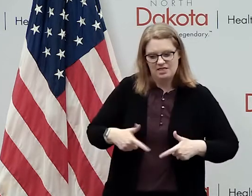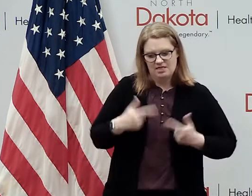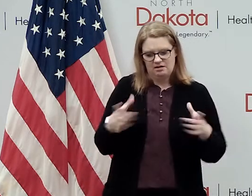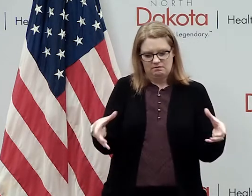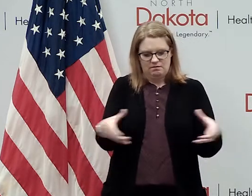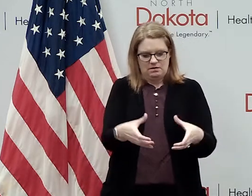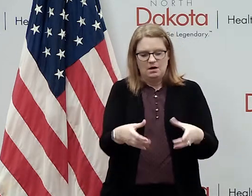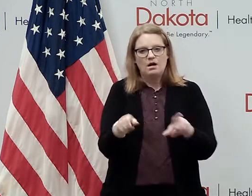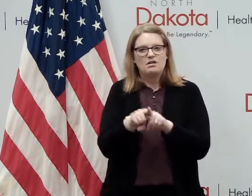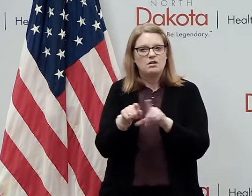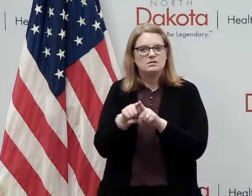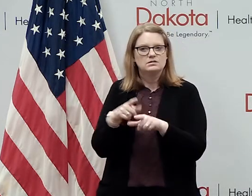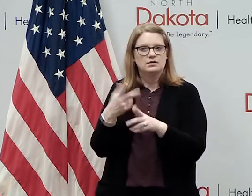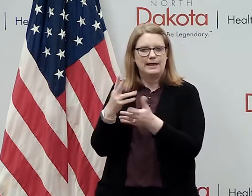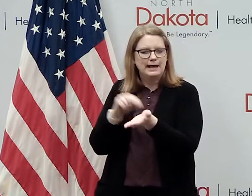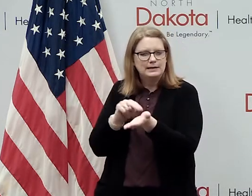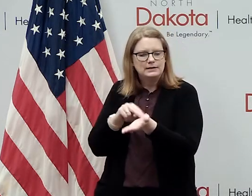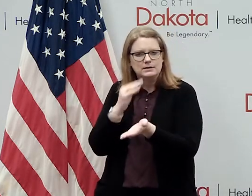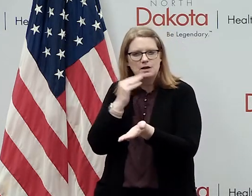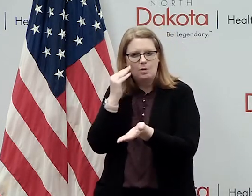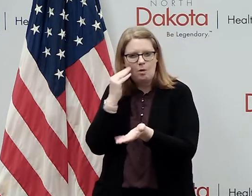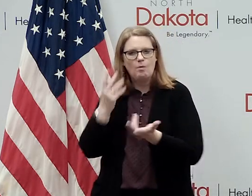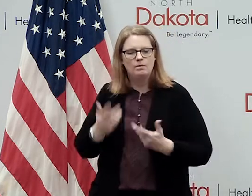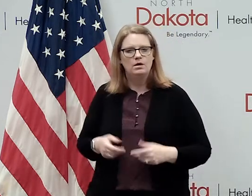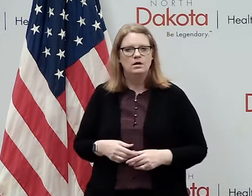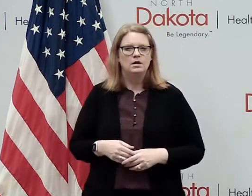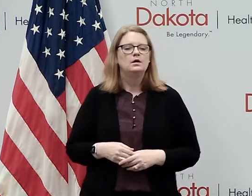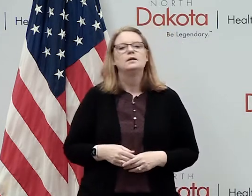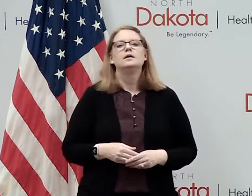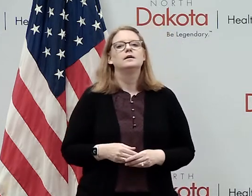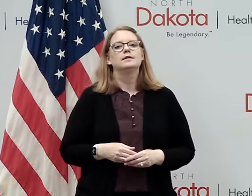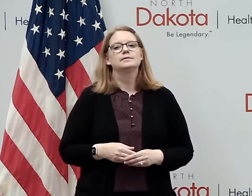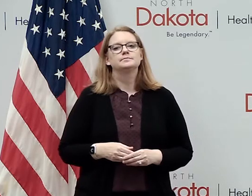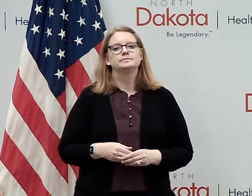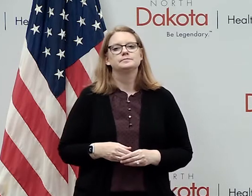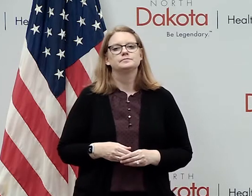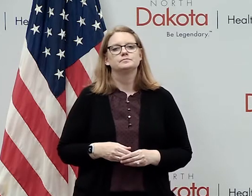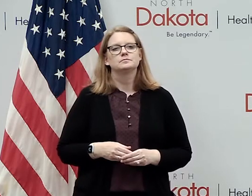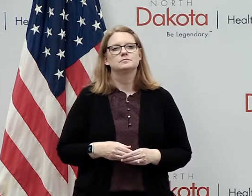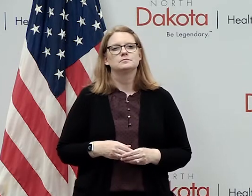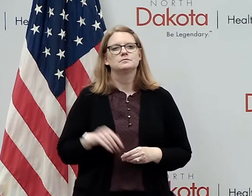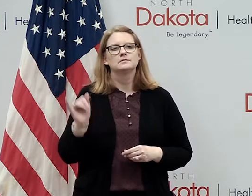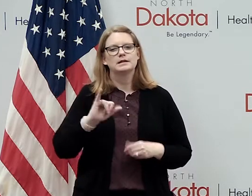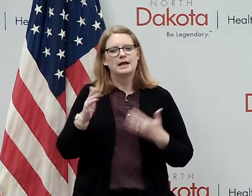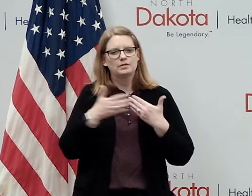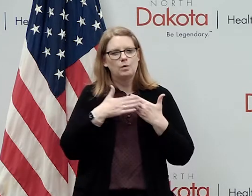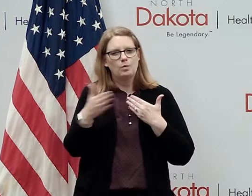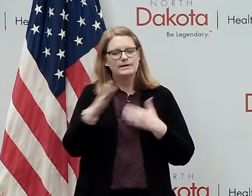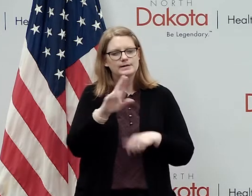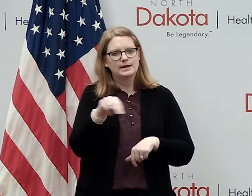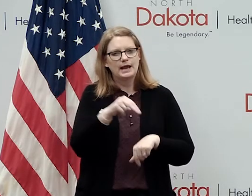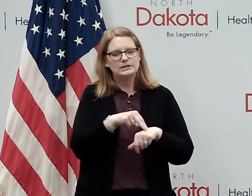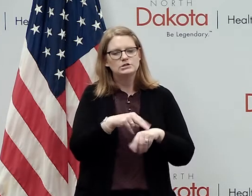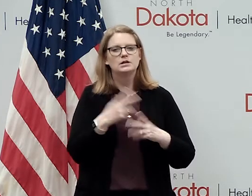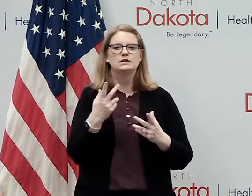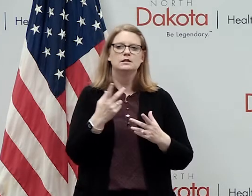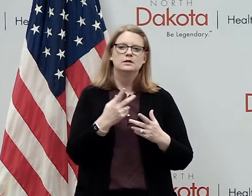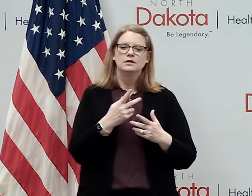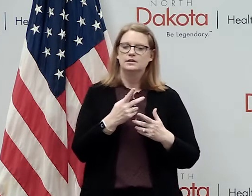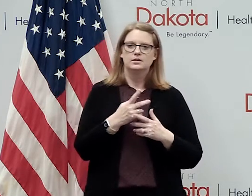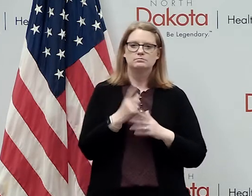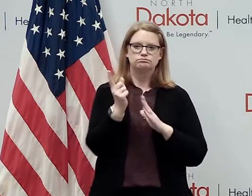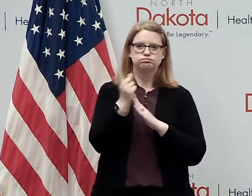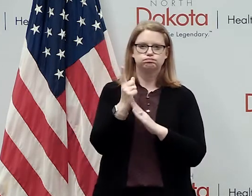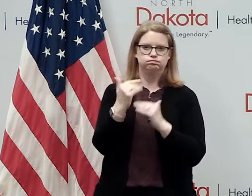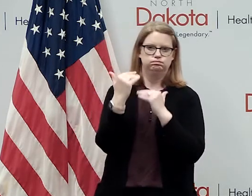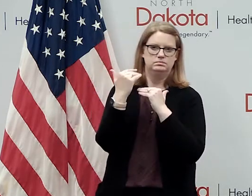care facilities. One of the ways that we have done that, like the rest of the nation, is early on we restricted